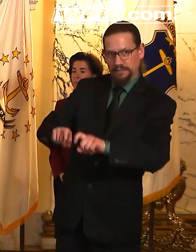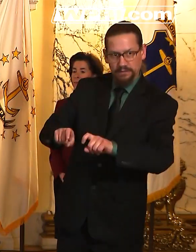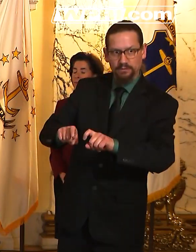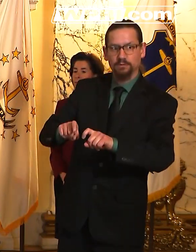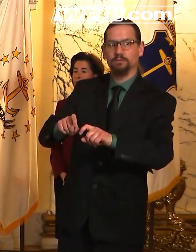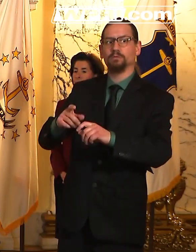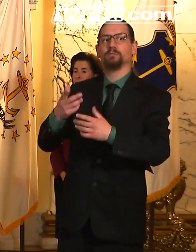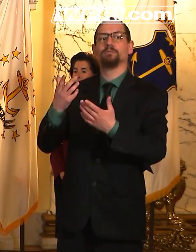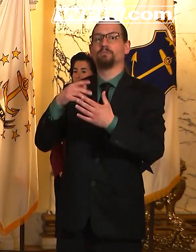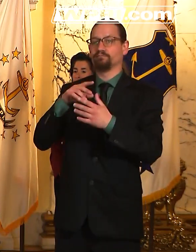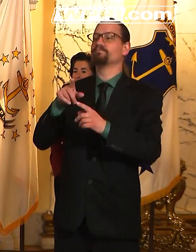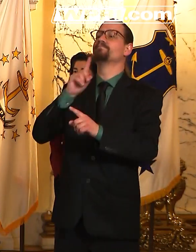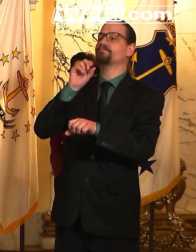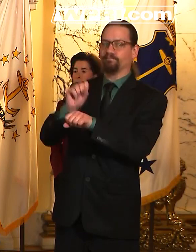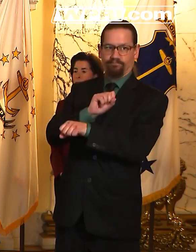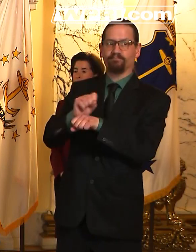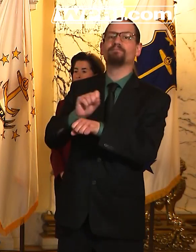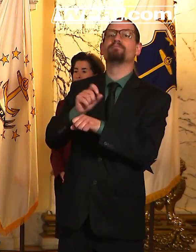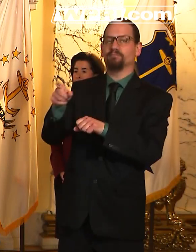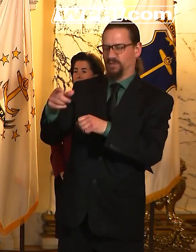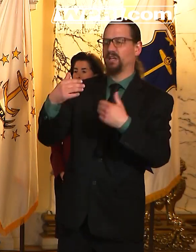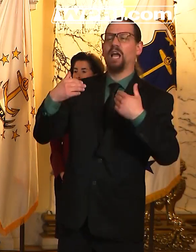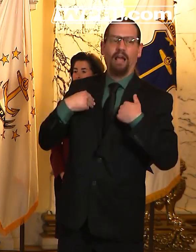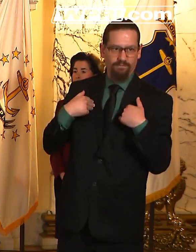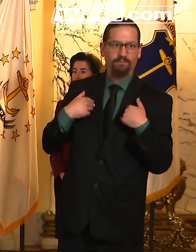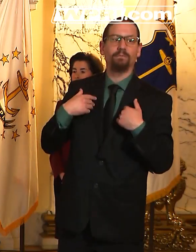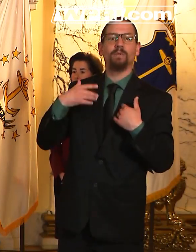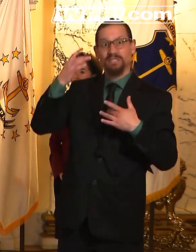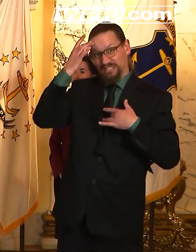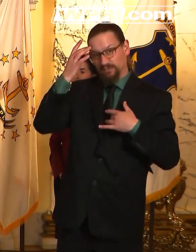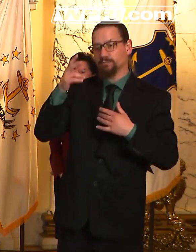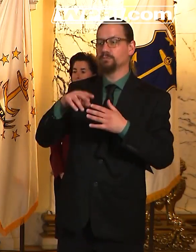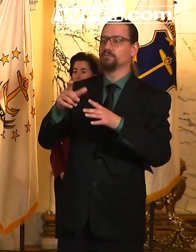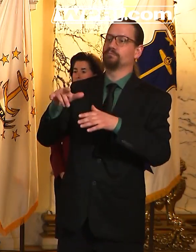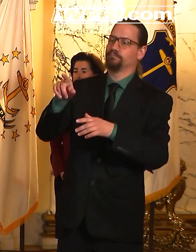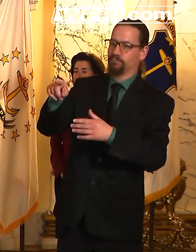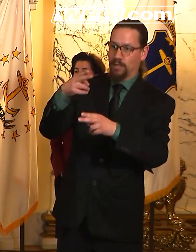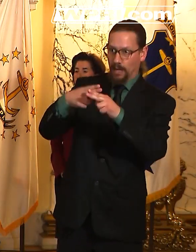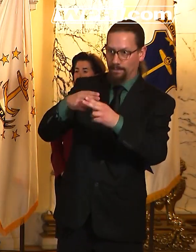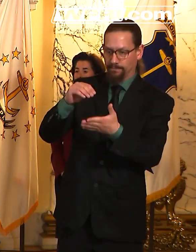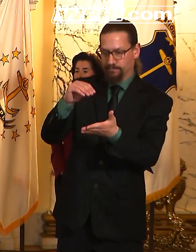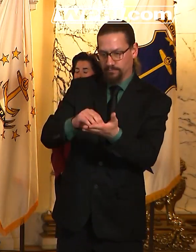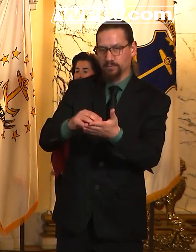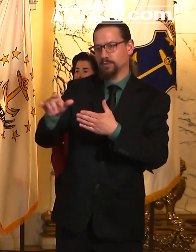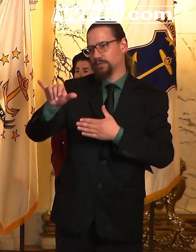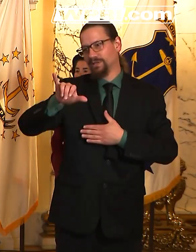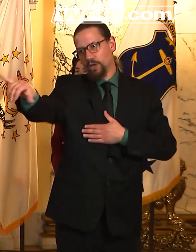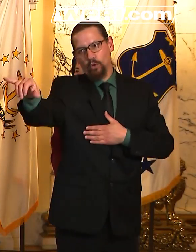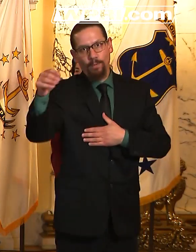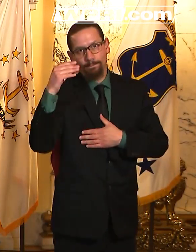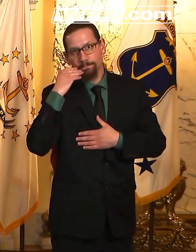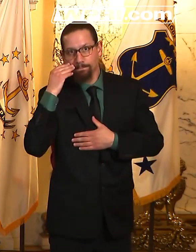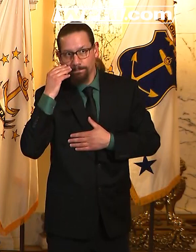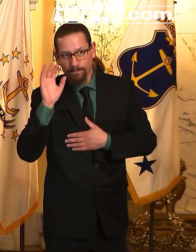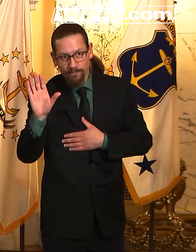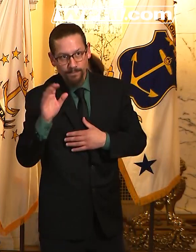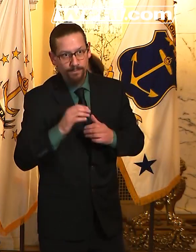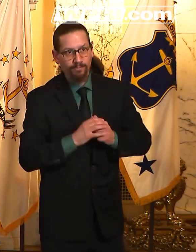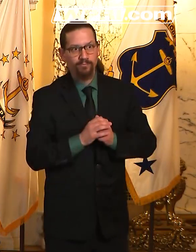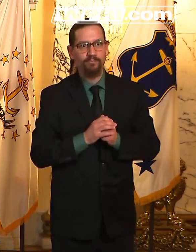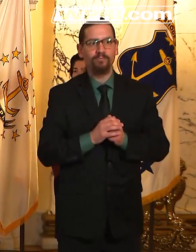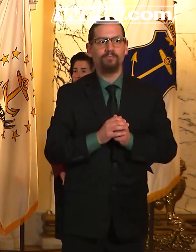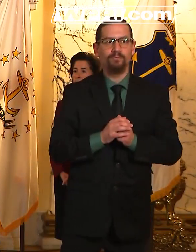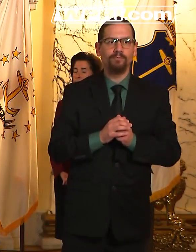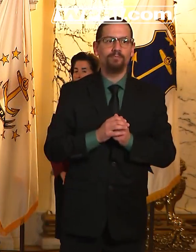That's core public health and gives us the ability to really put the lid on